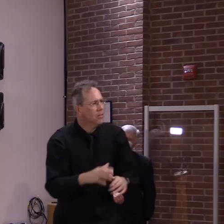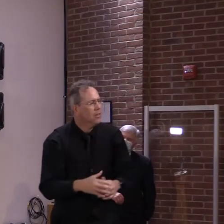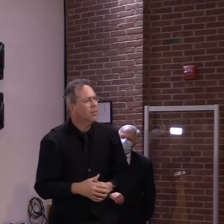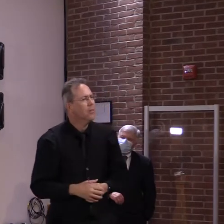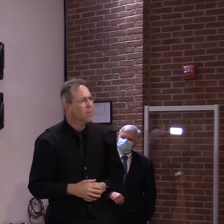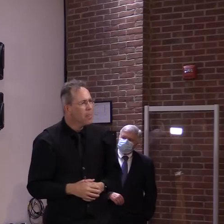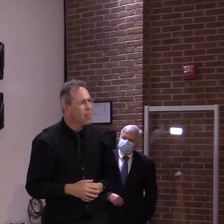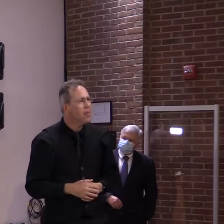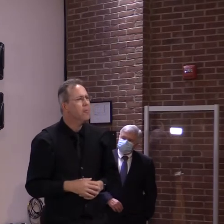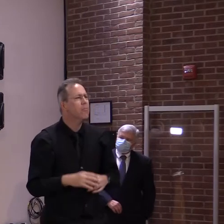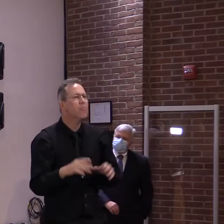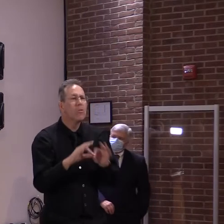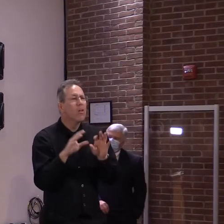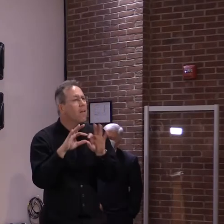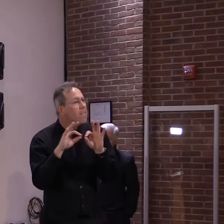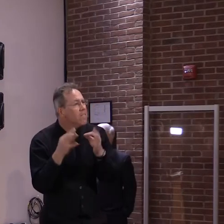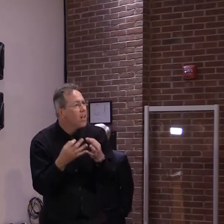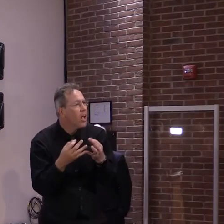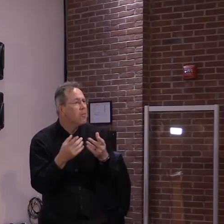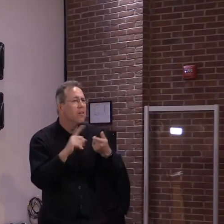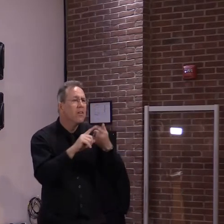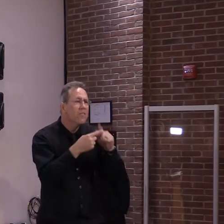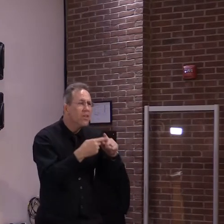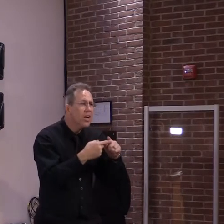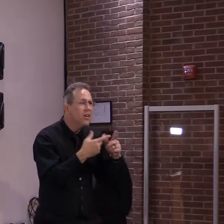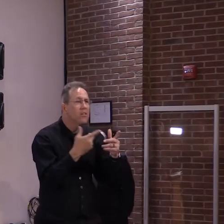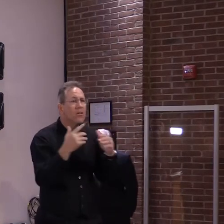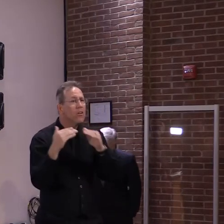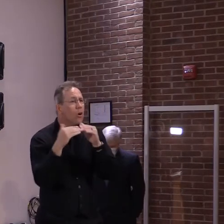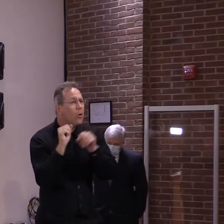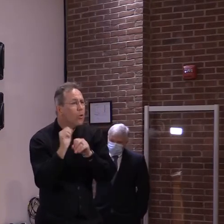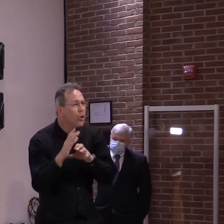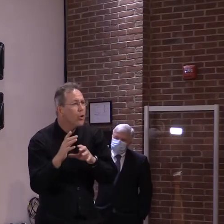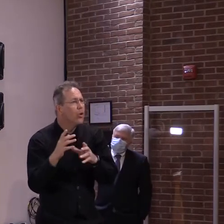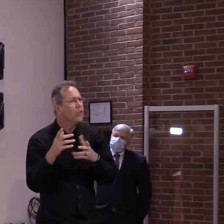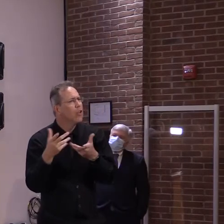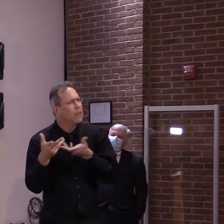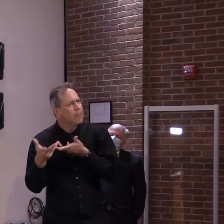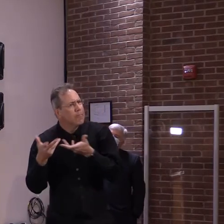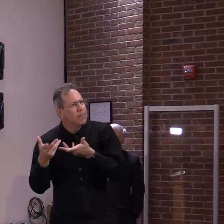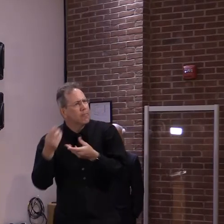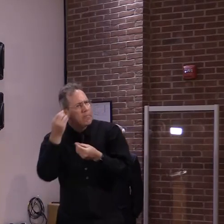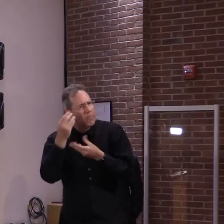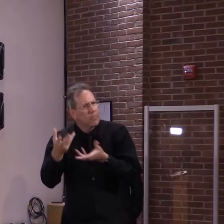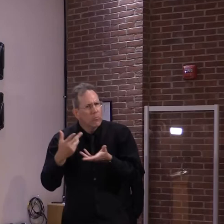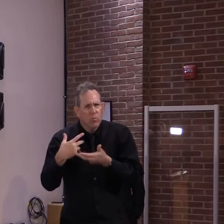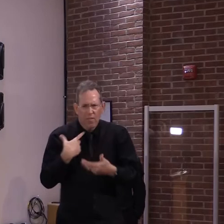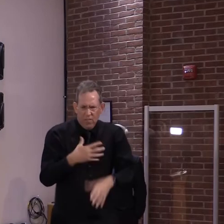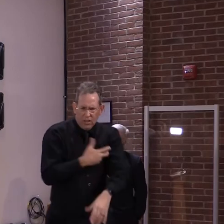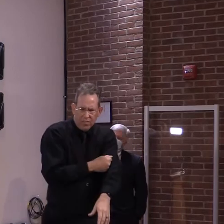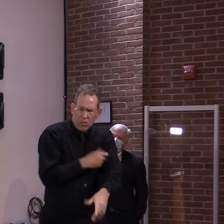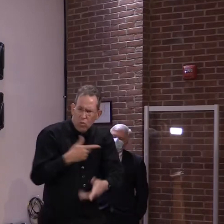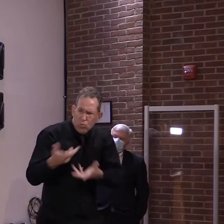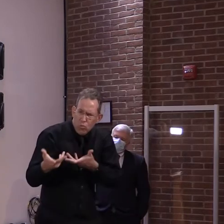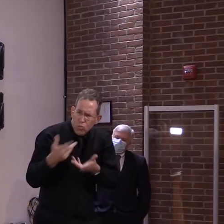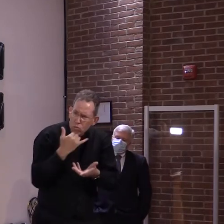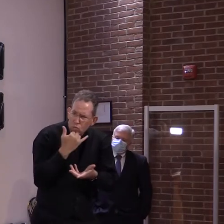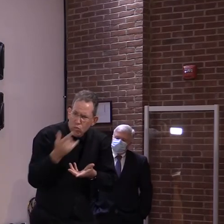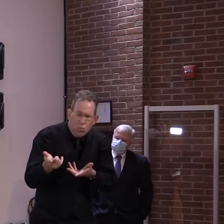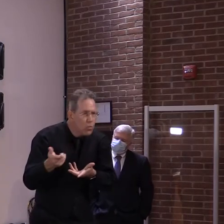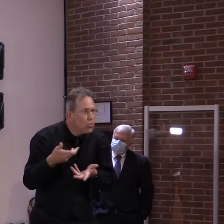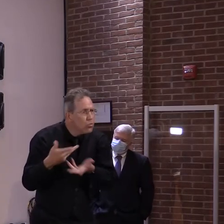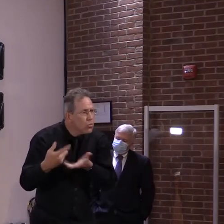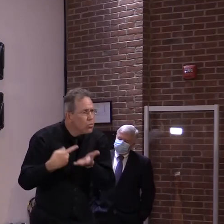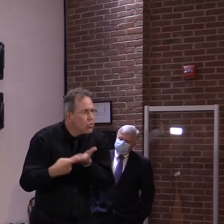to understand the family members' reasons for their feelings. Listen with some empathy. Mm-hmm. Listen with some